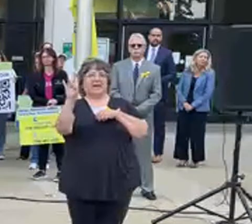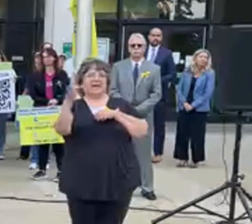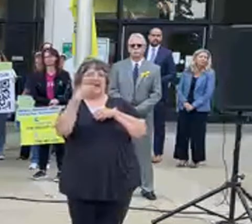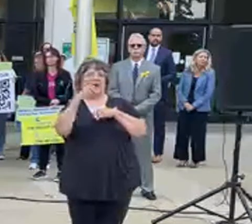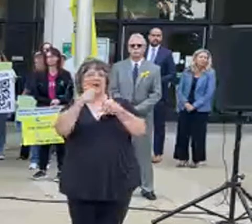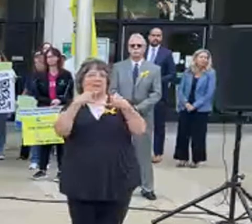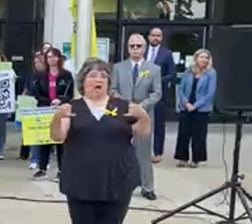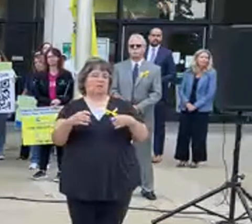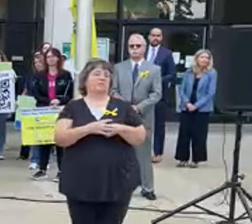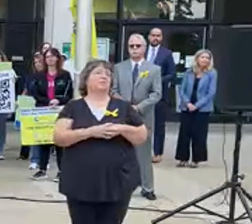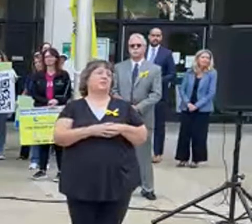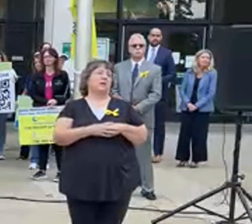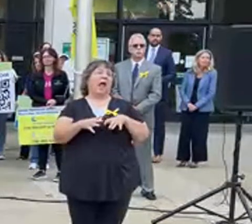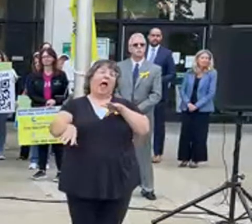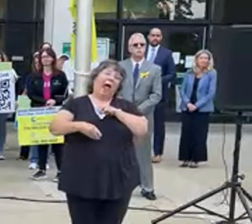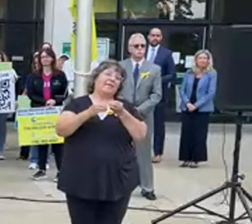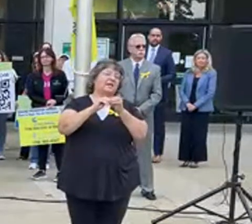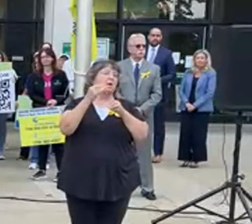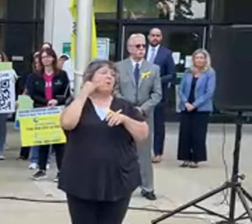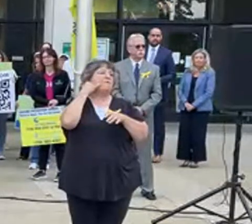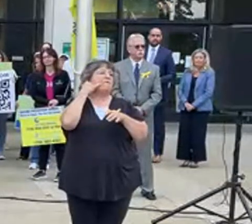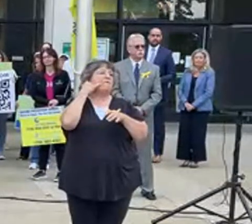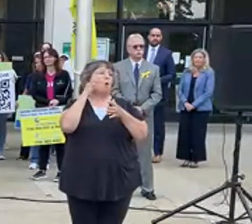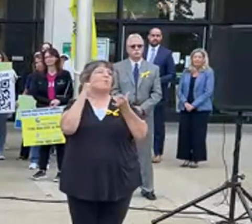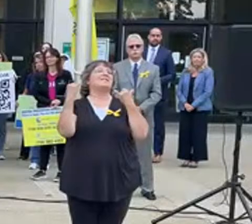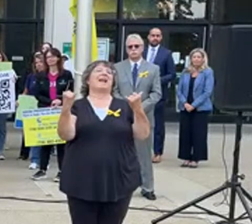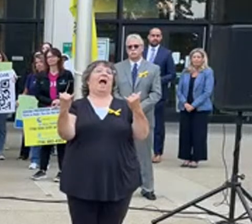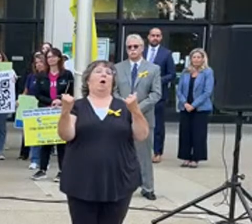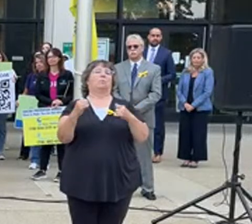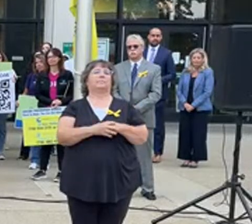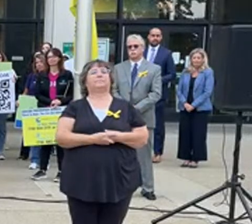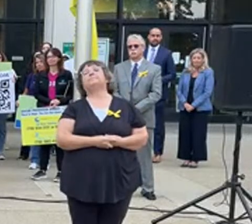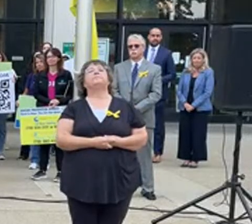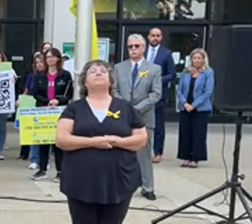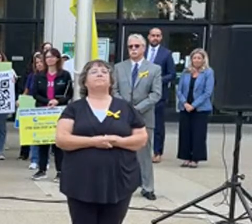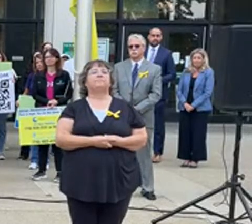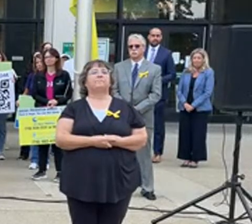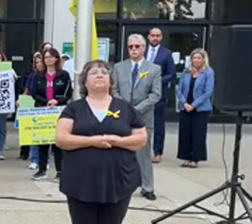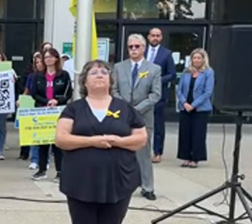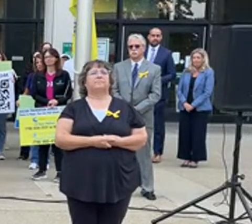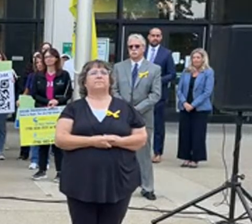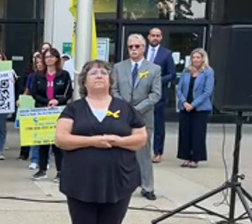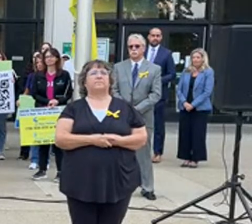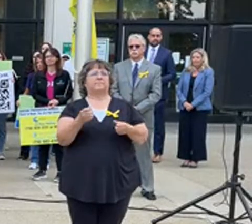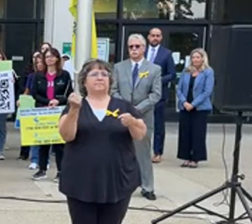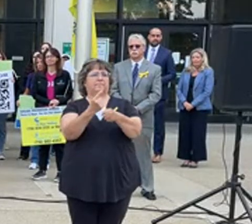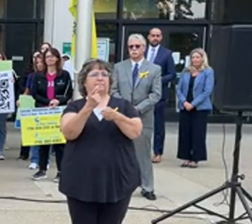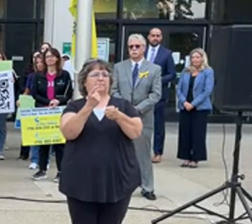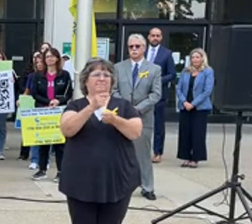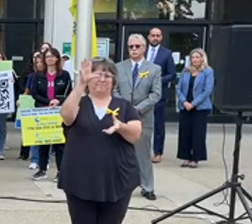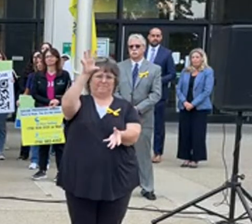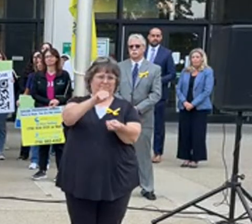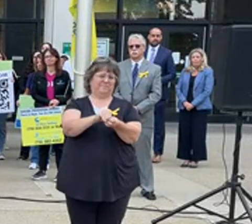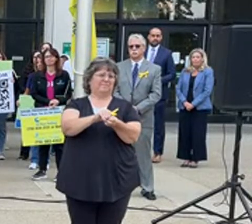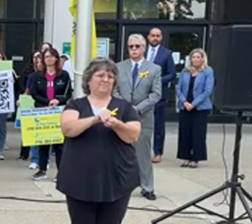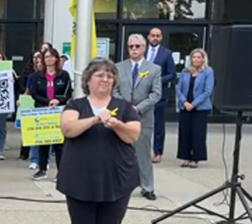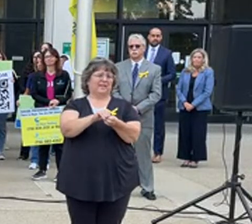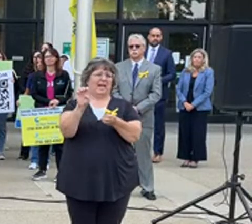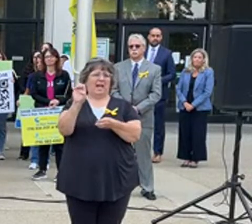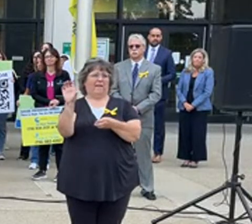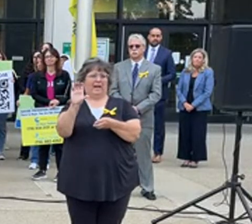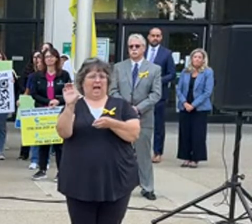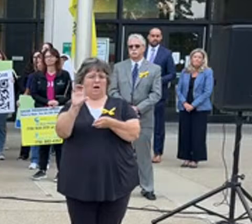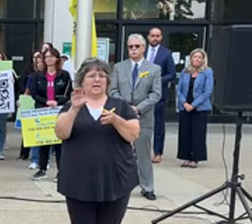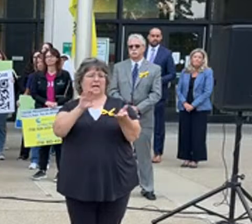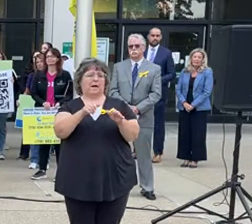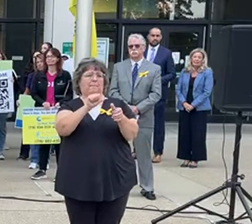988 hotline. So please add that number into your contacts. So yearly totals of our Erie County deaths